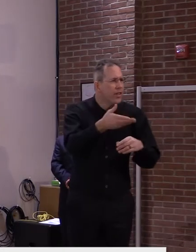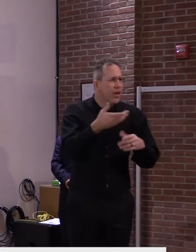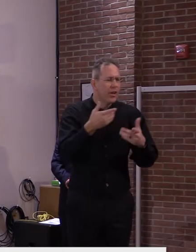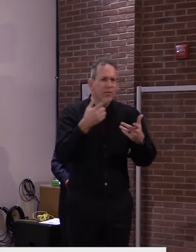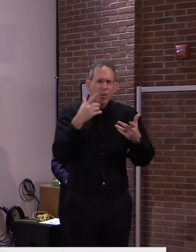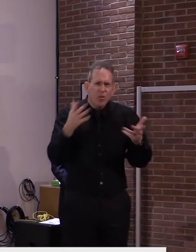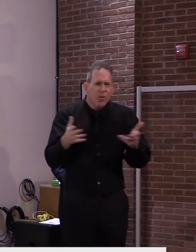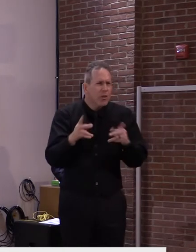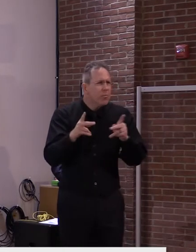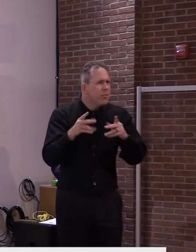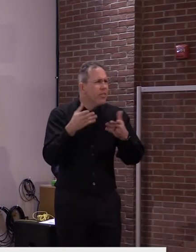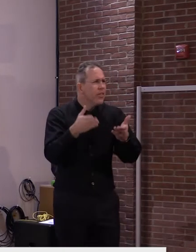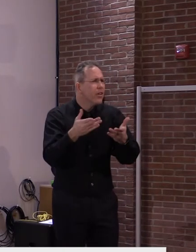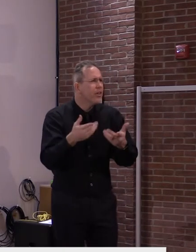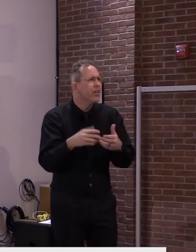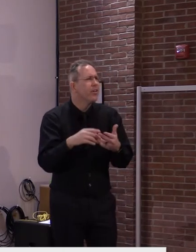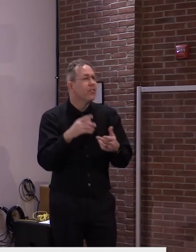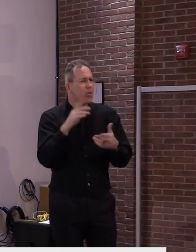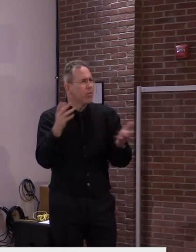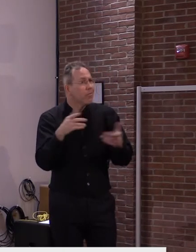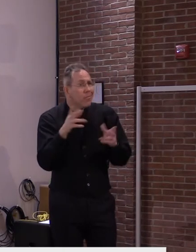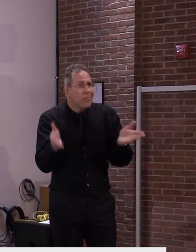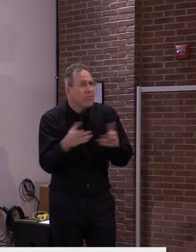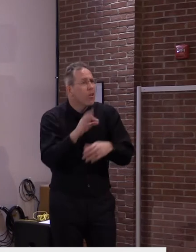least three unnamed pharmacies had